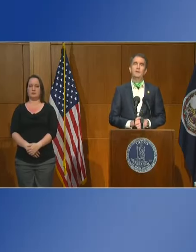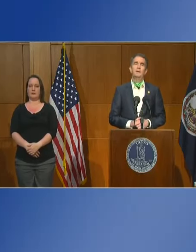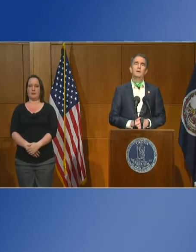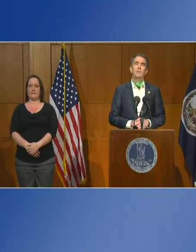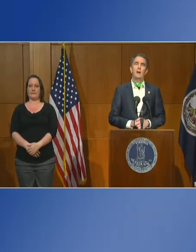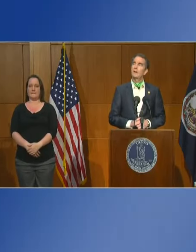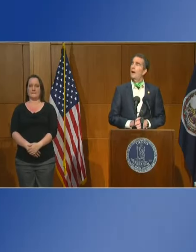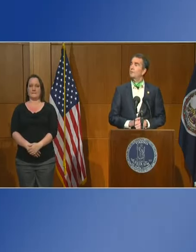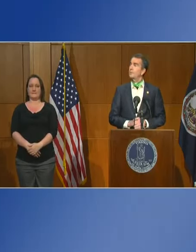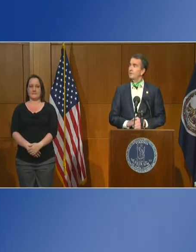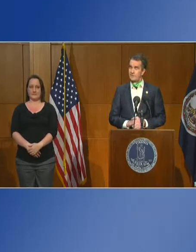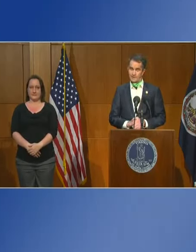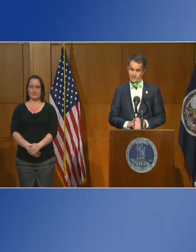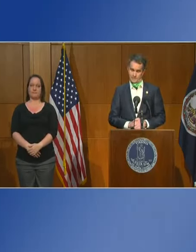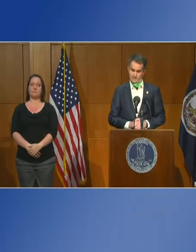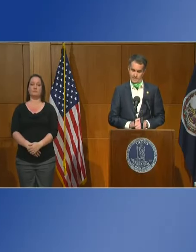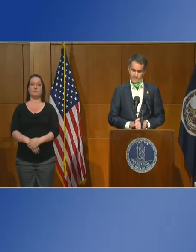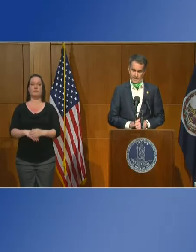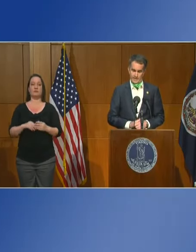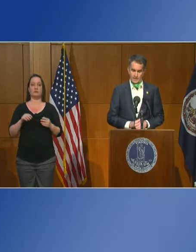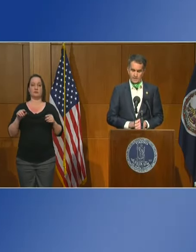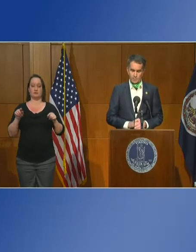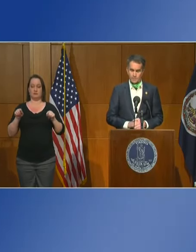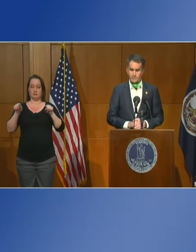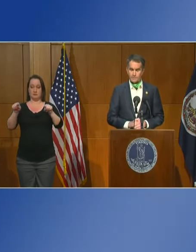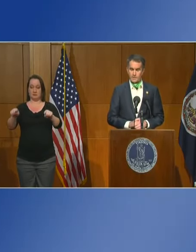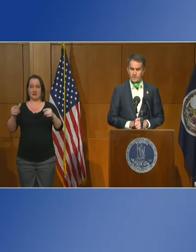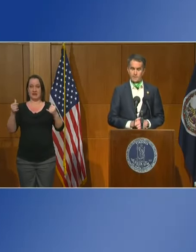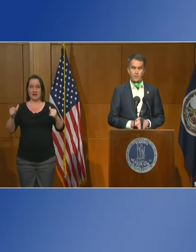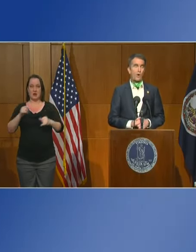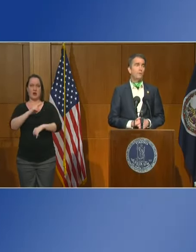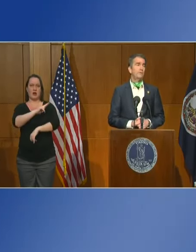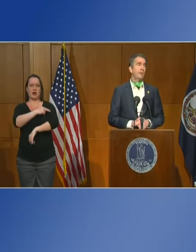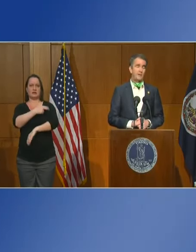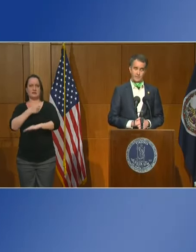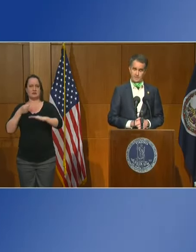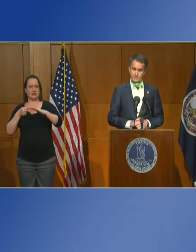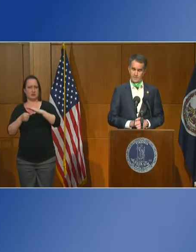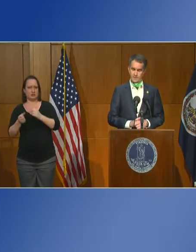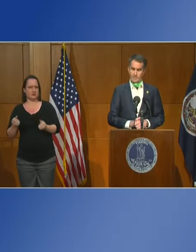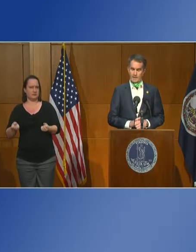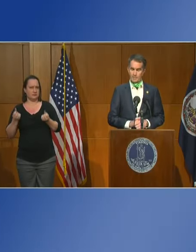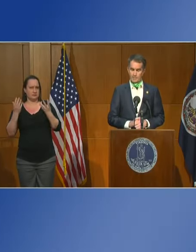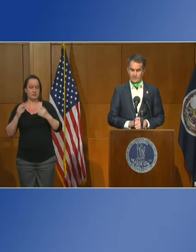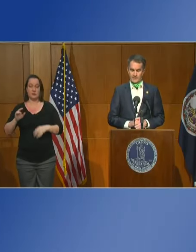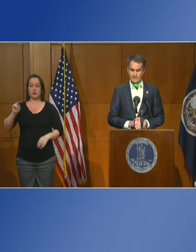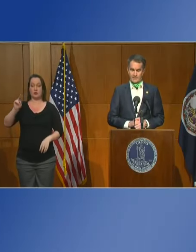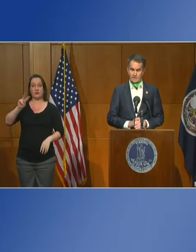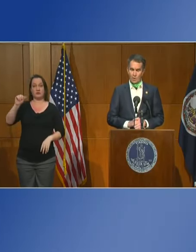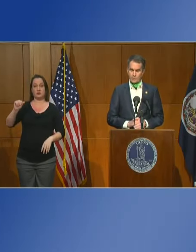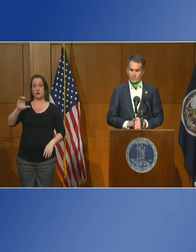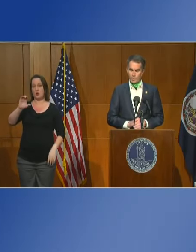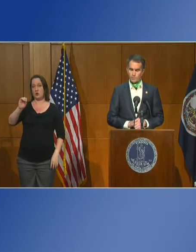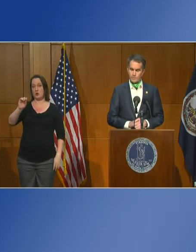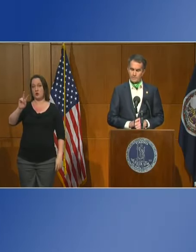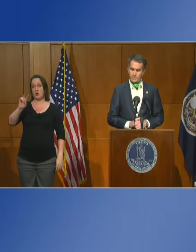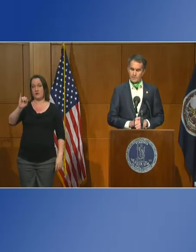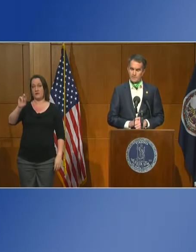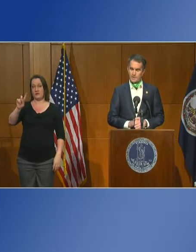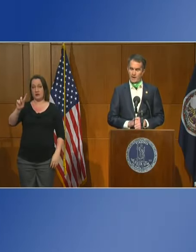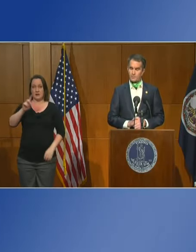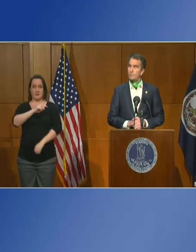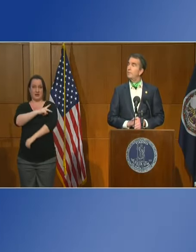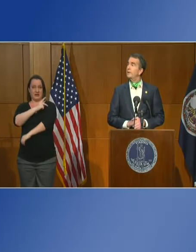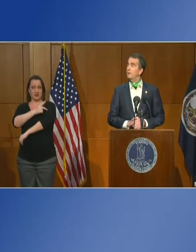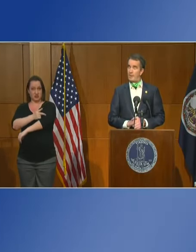said about hospitalizations. In Northern Virginia, COVID patients make up a significantly larger portion of the